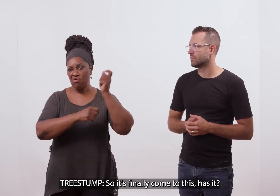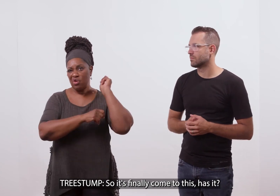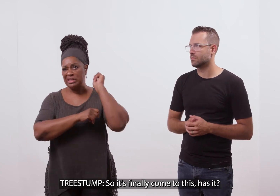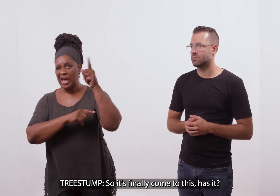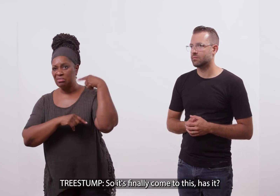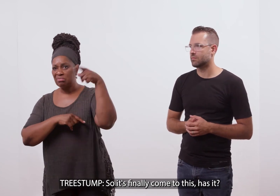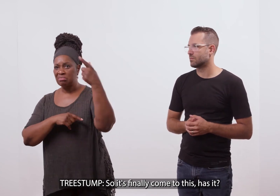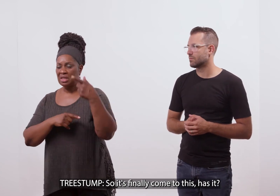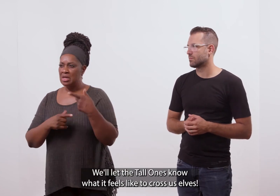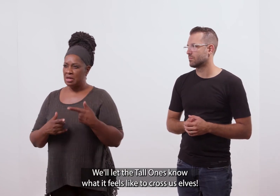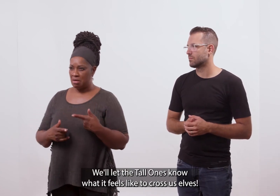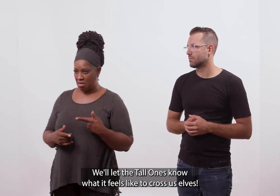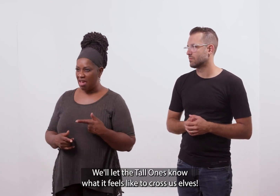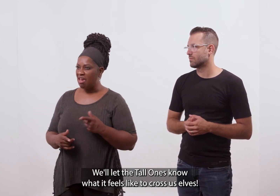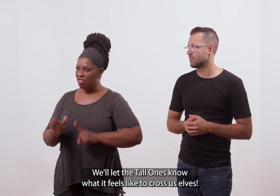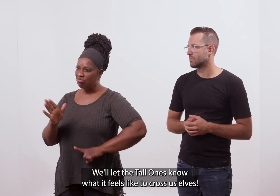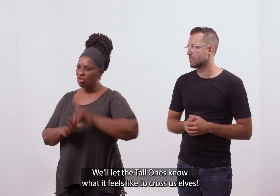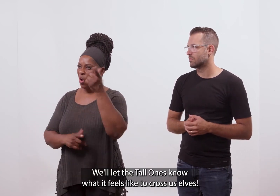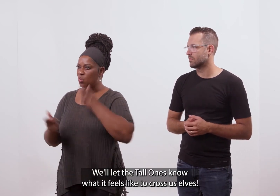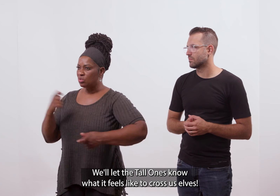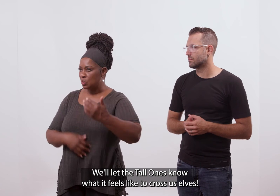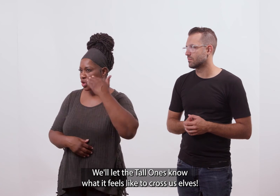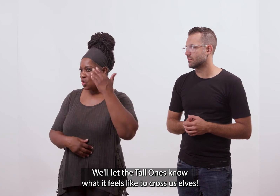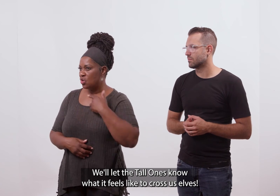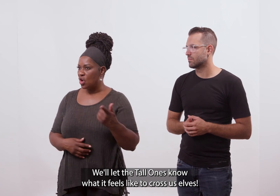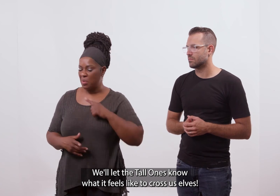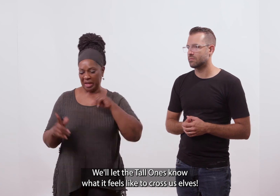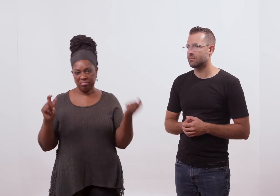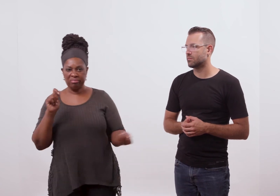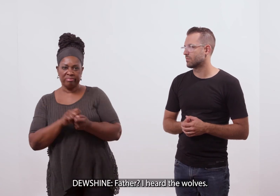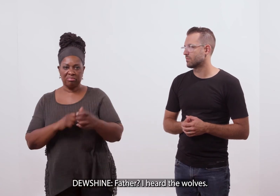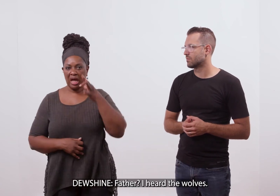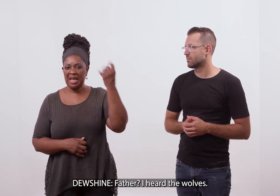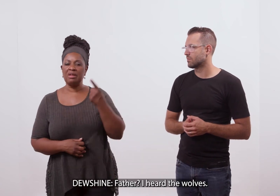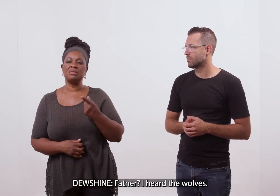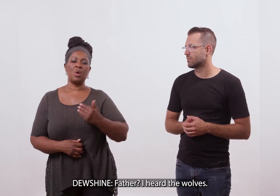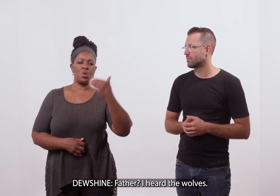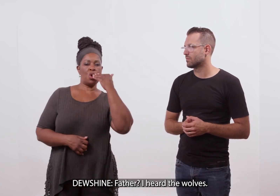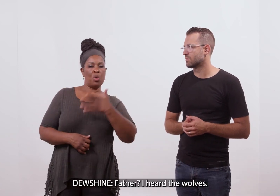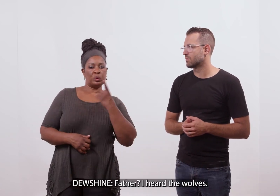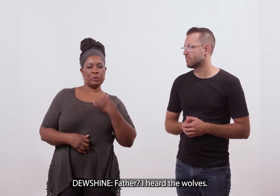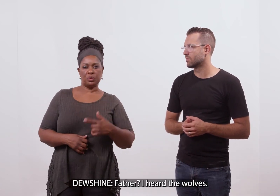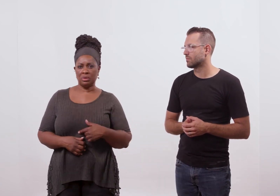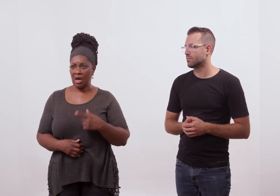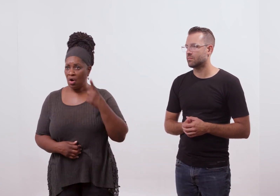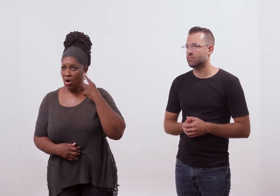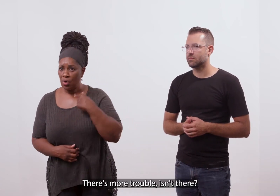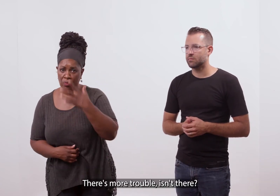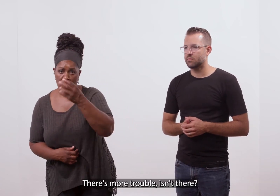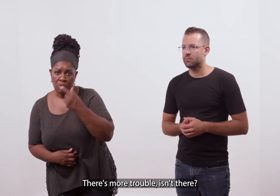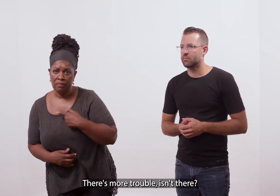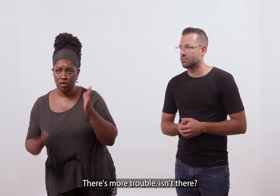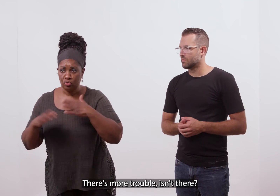it? We'll let the tall ones know what it feels like to cross us elves. Father, I heard the wolves. There's